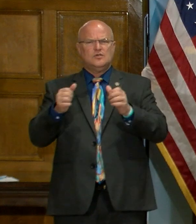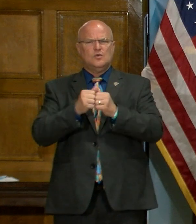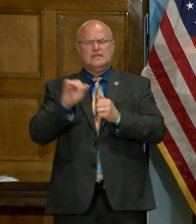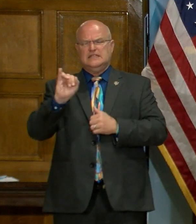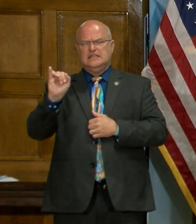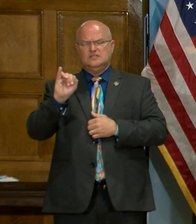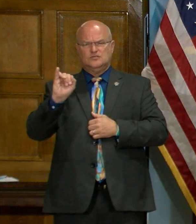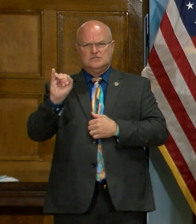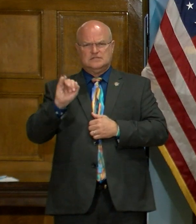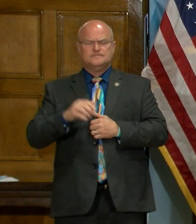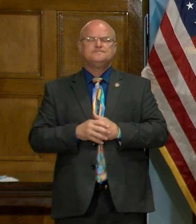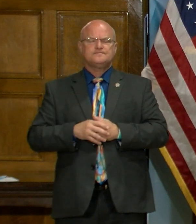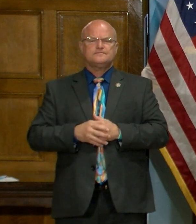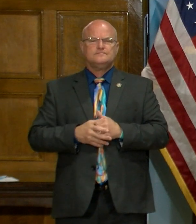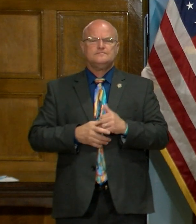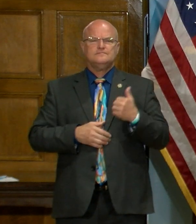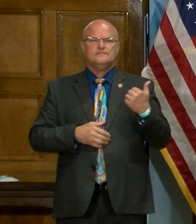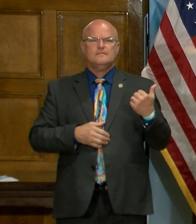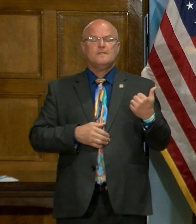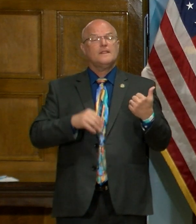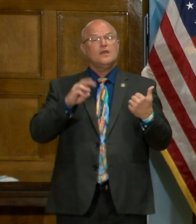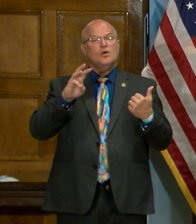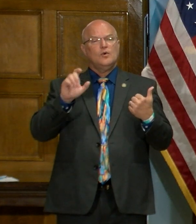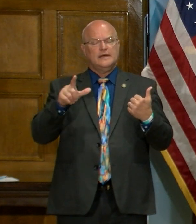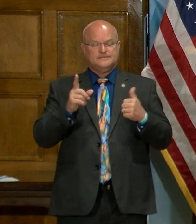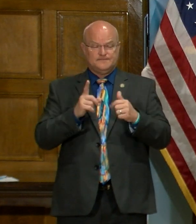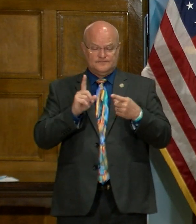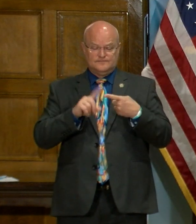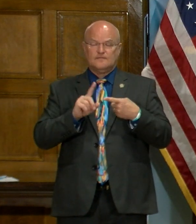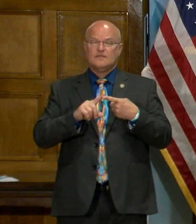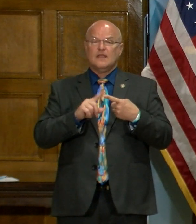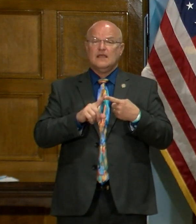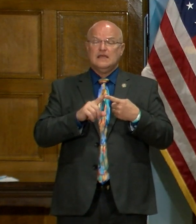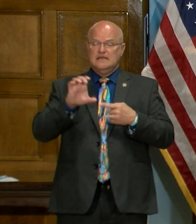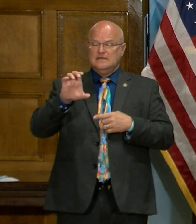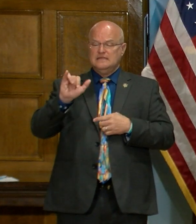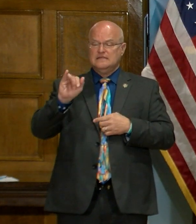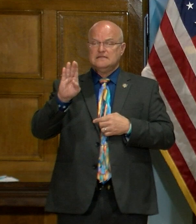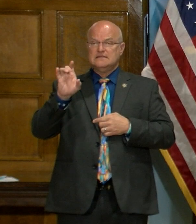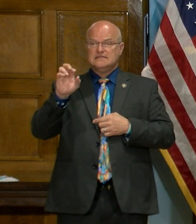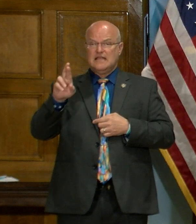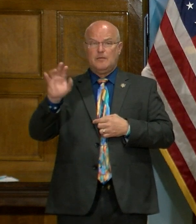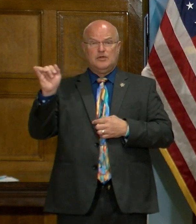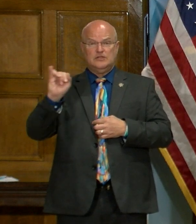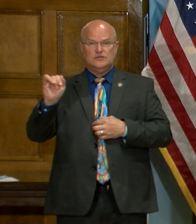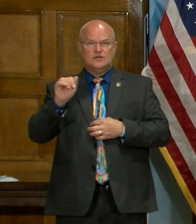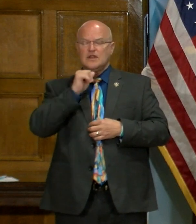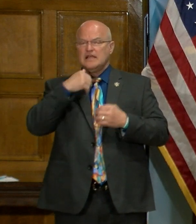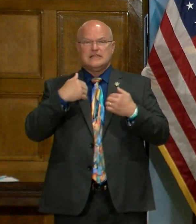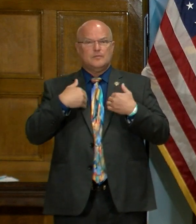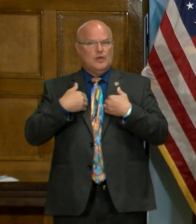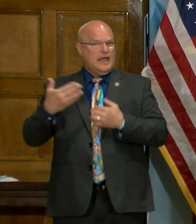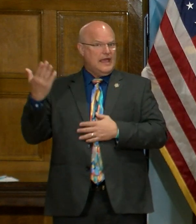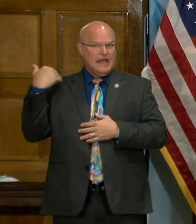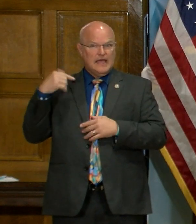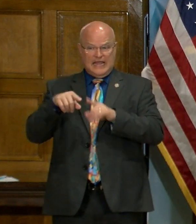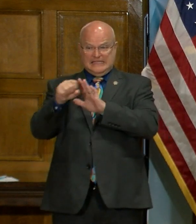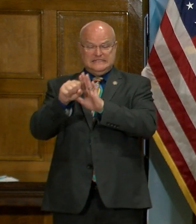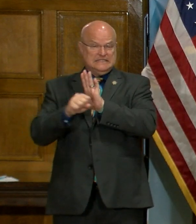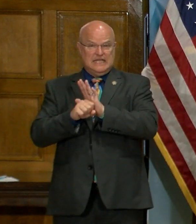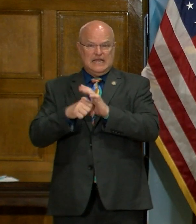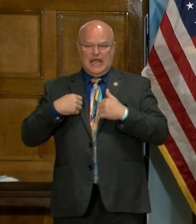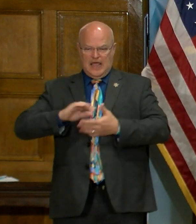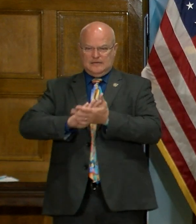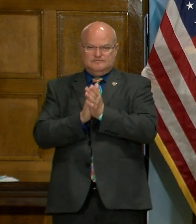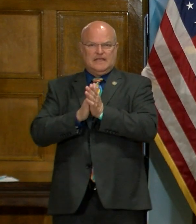this insurance carrier? Well, first of all, this is cyber insurance is not something we had as a state